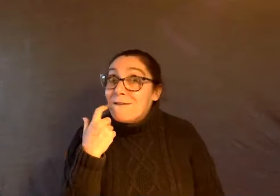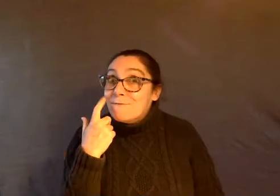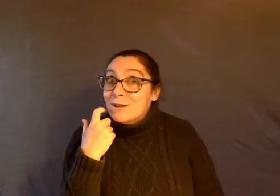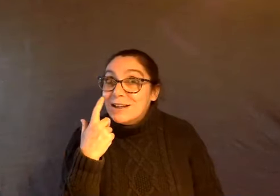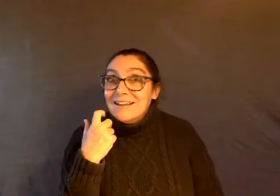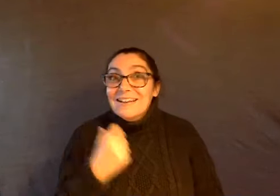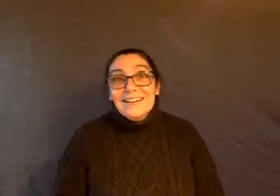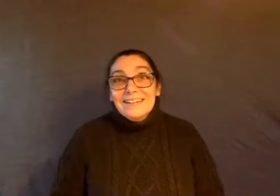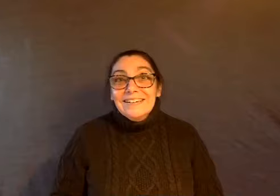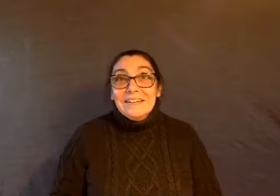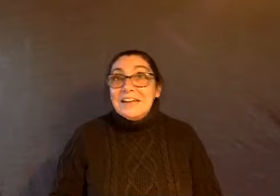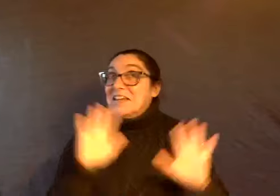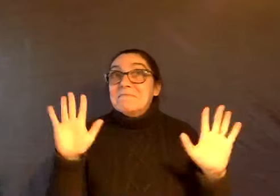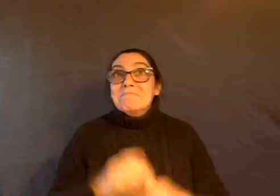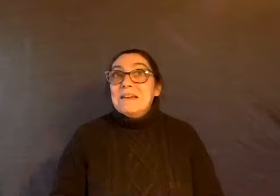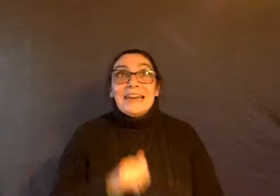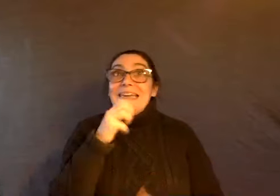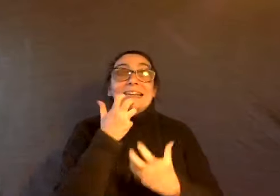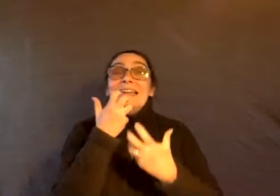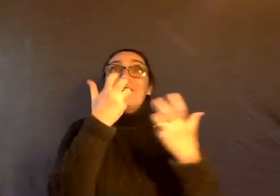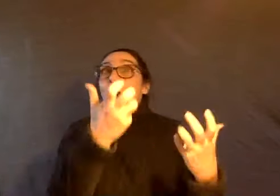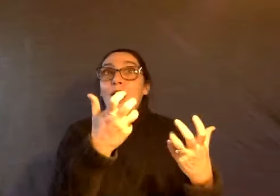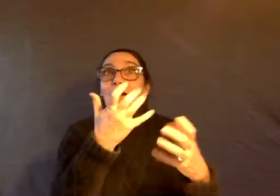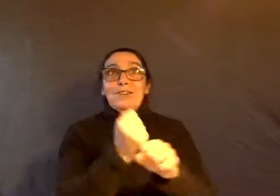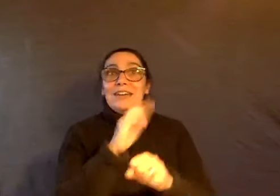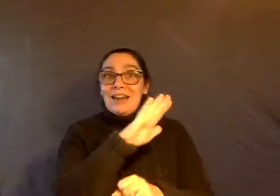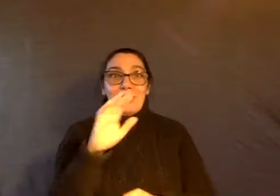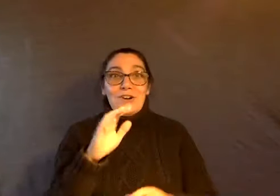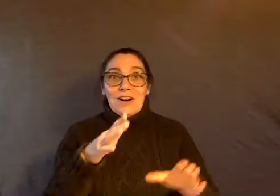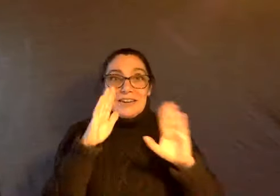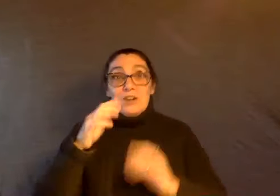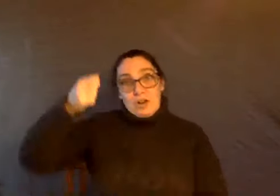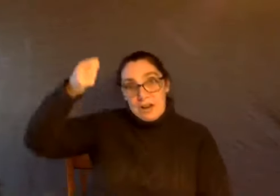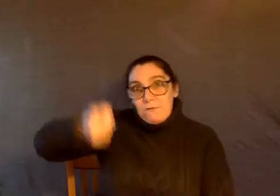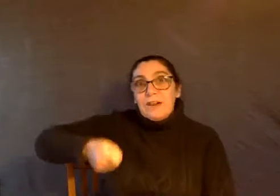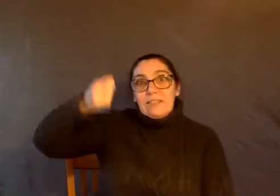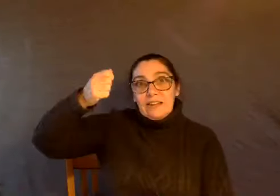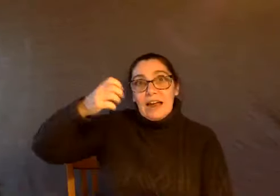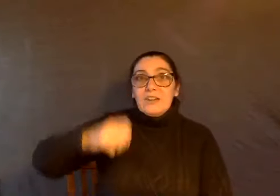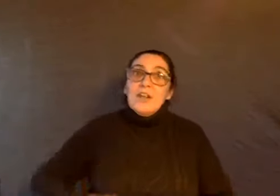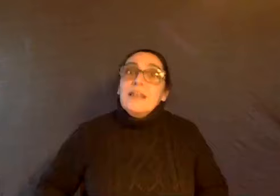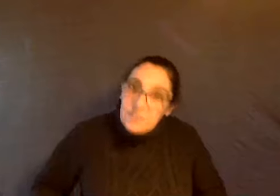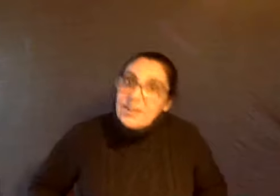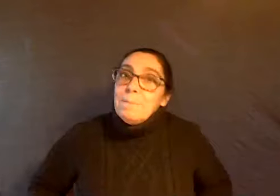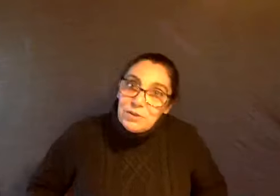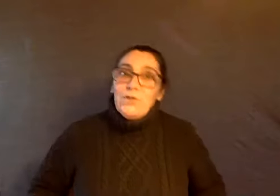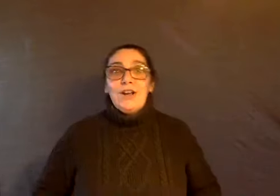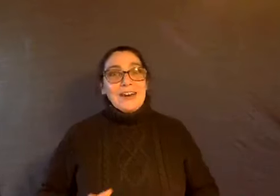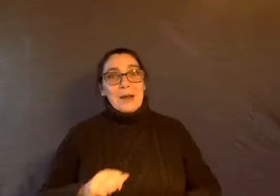laugh. That's it. Like he doesn't even call out to get your attention. He'll flick the lights, he'll stamp his foot, but